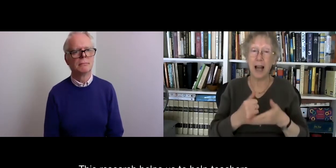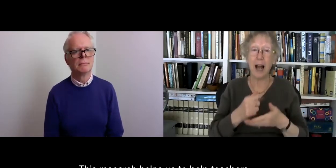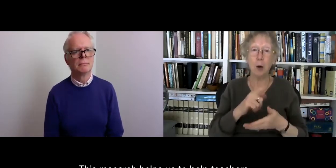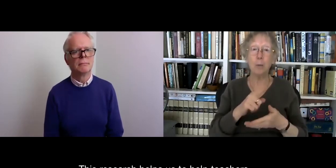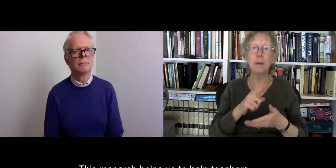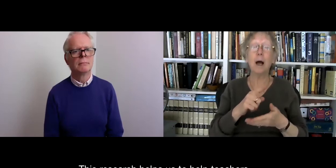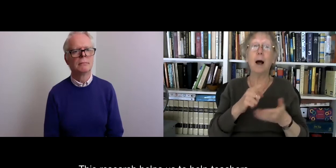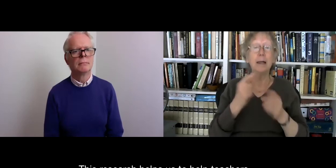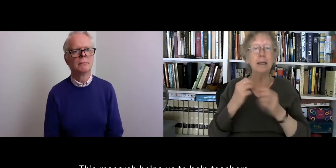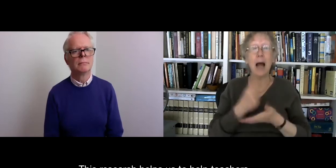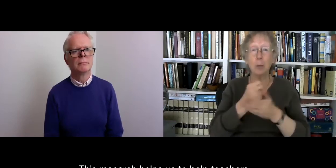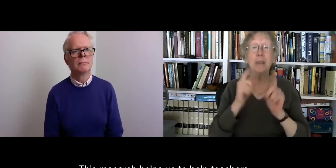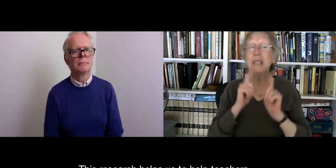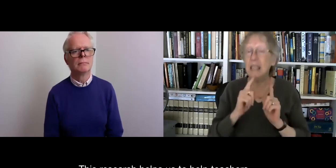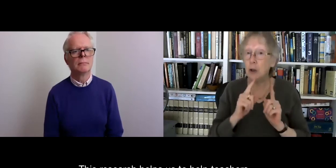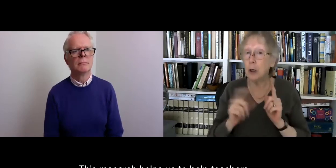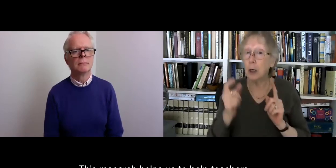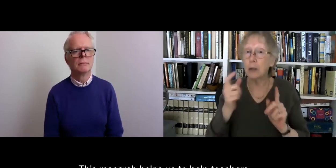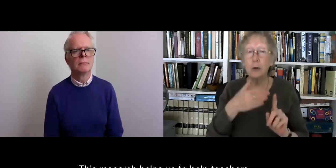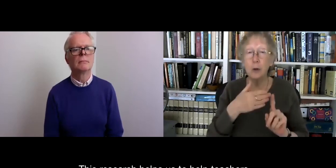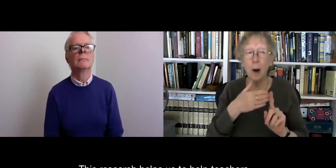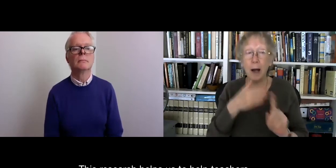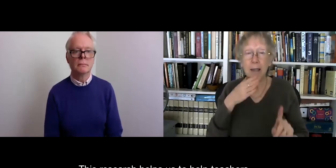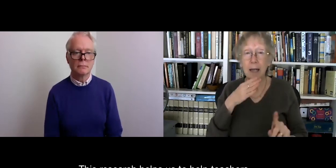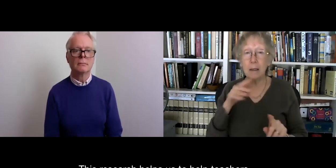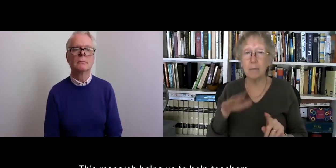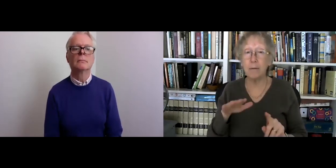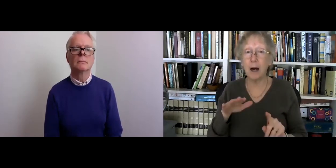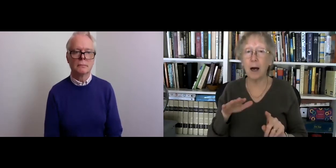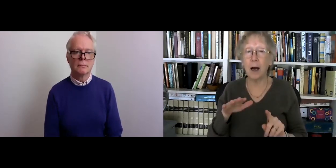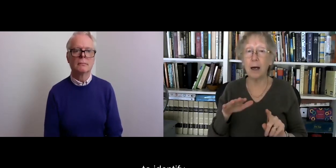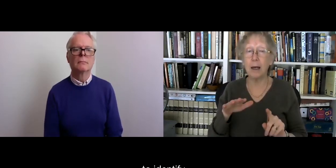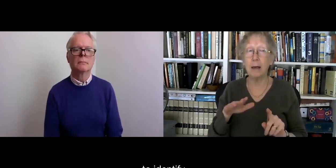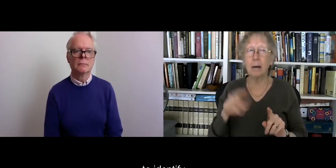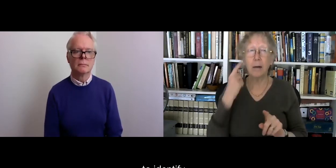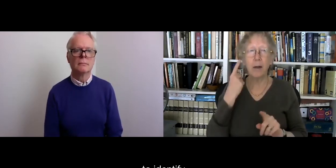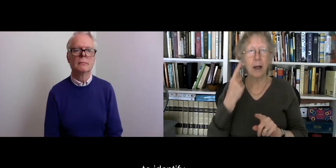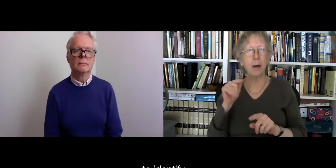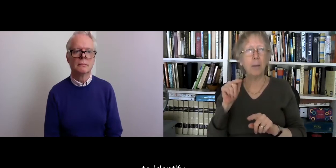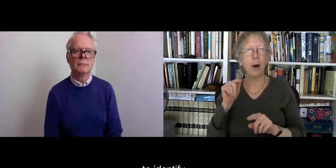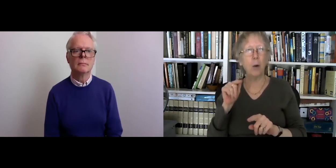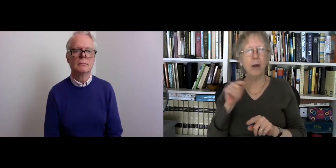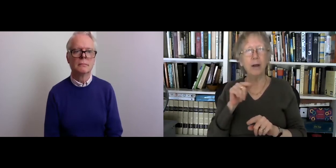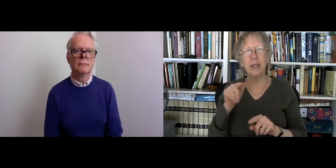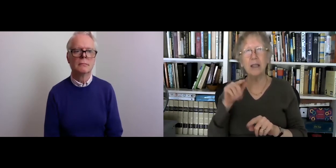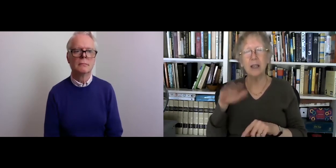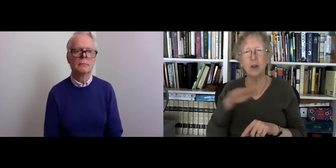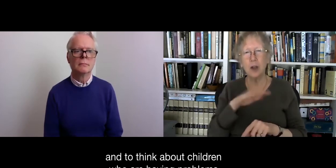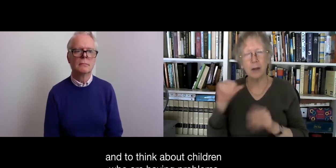So this research helps us to help teachers to identify and to